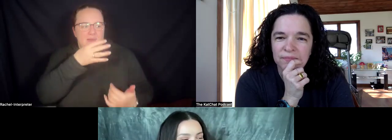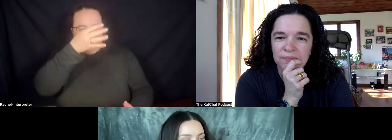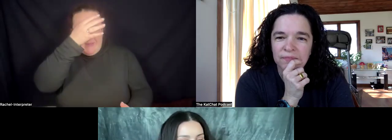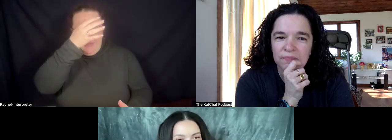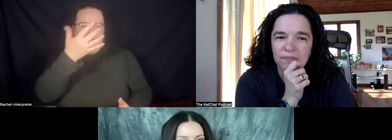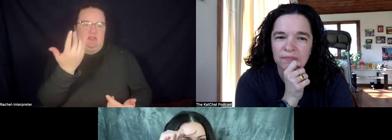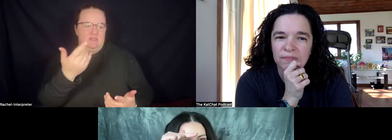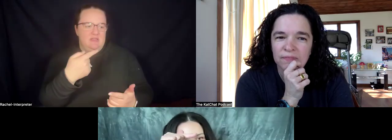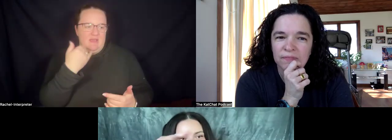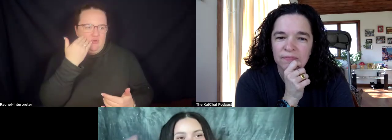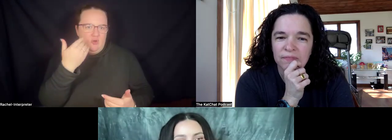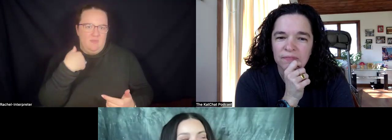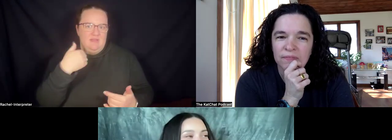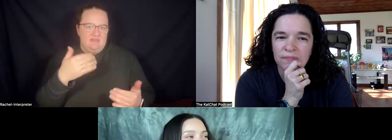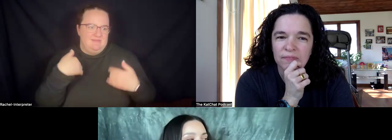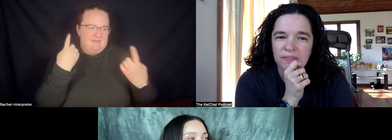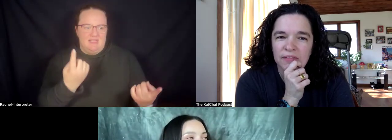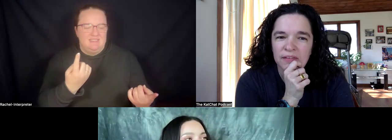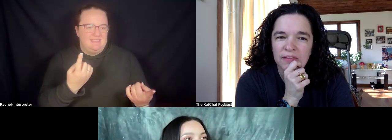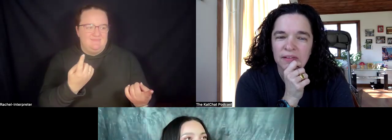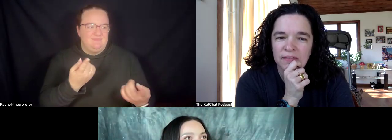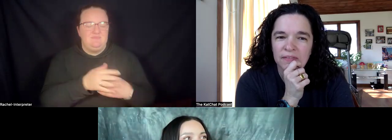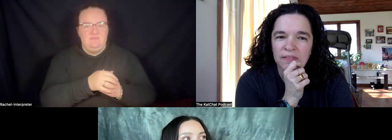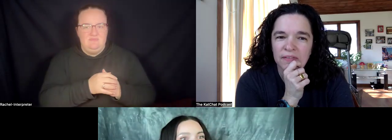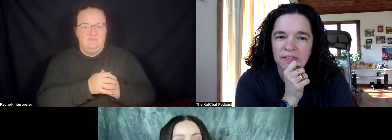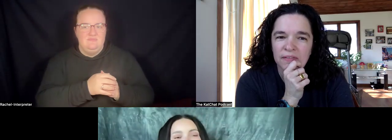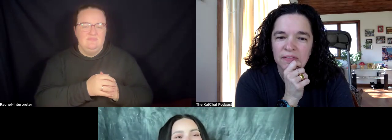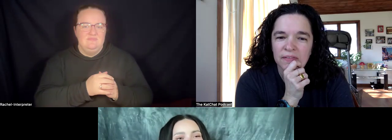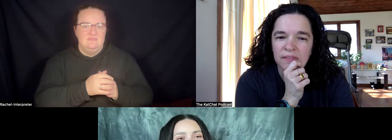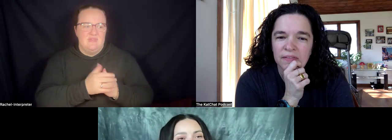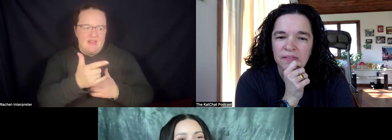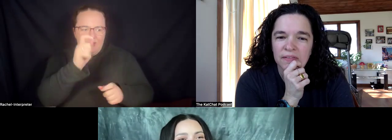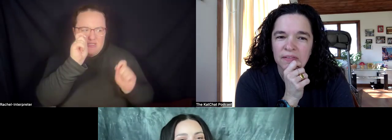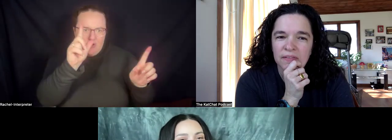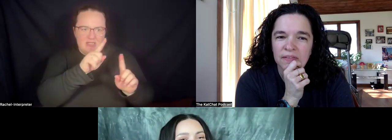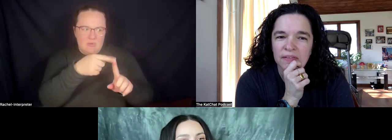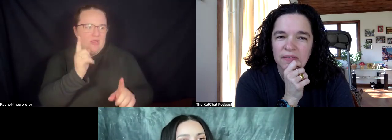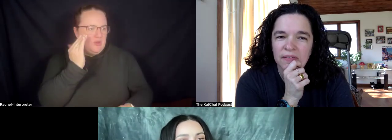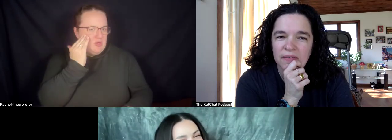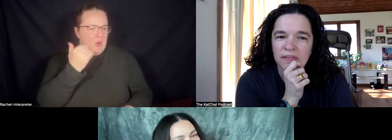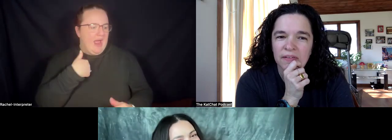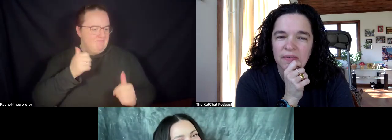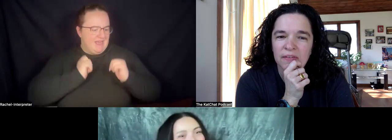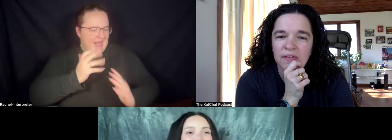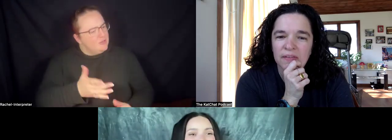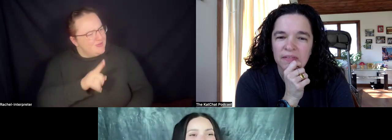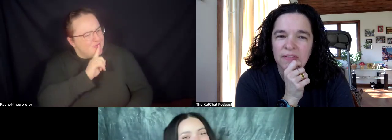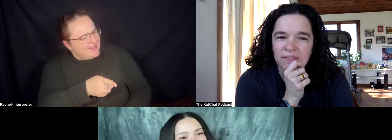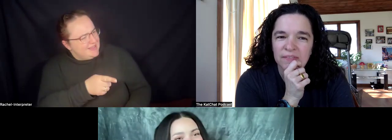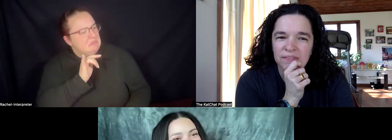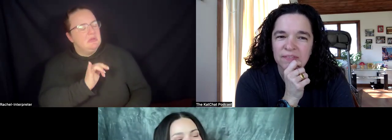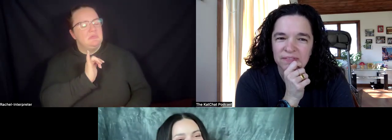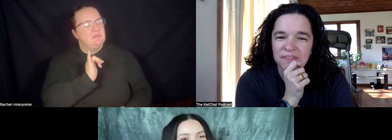since, being this big sort of thing, they're surprised when they hear that I'm an actor. They go, "Really? Oh,